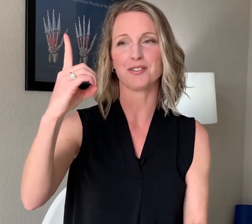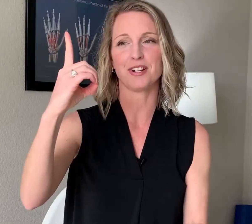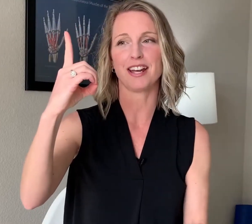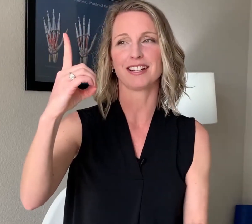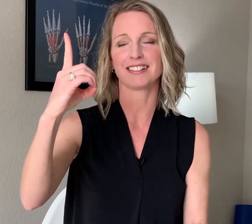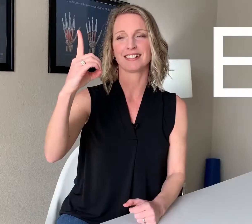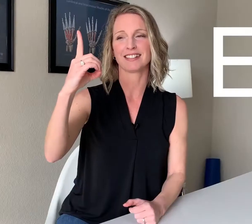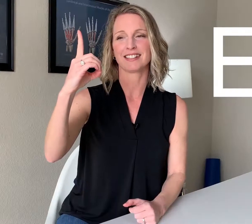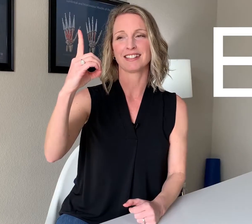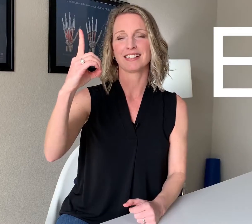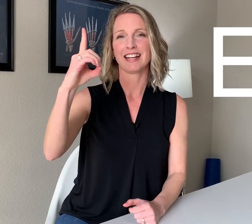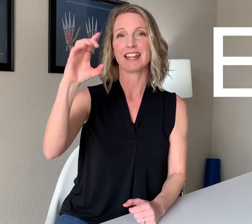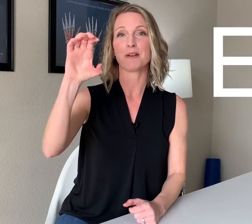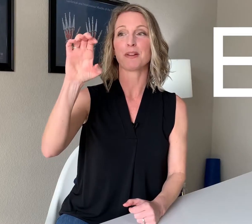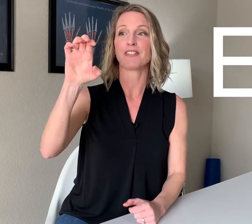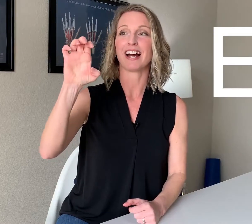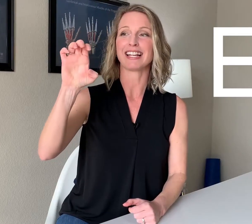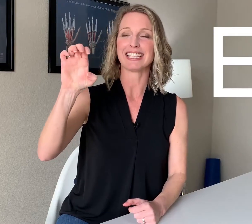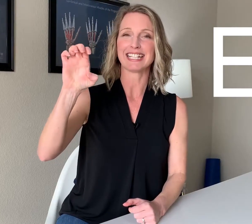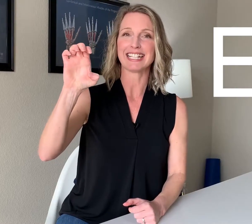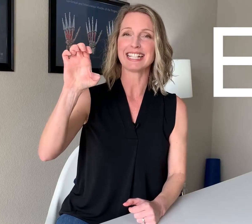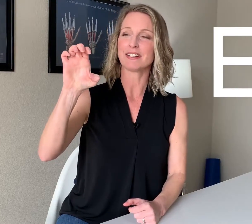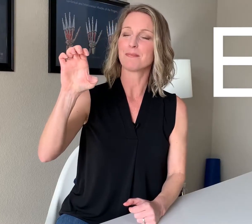straight. And then we've got E.